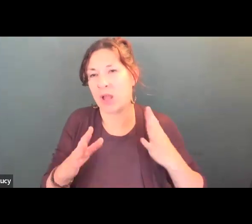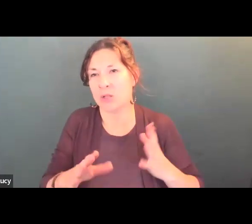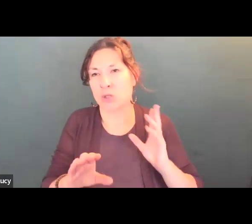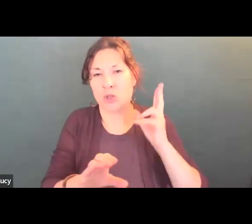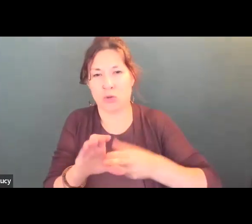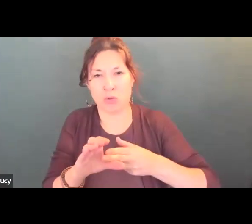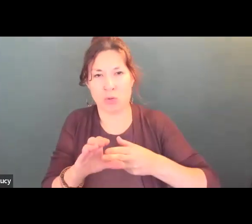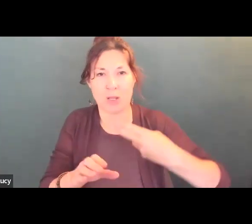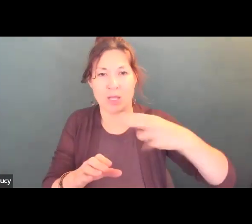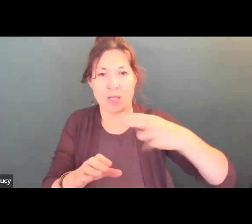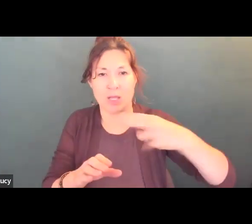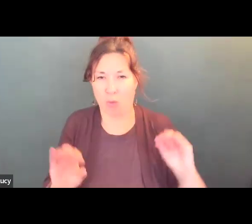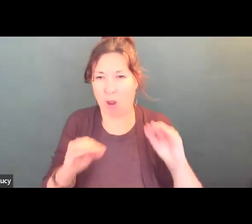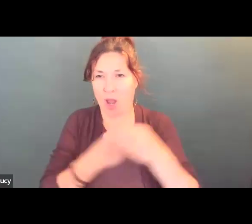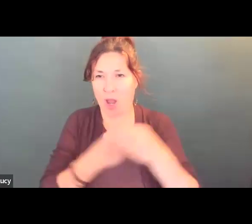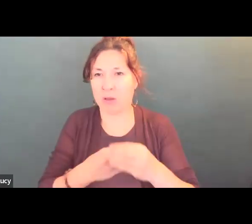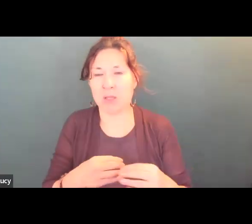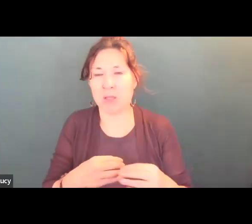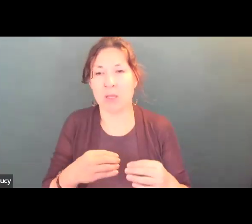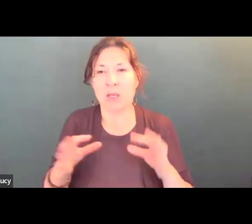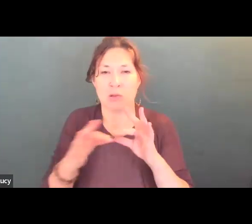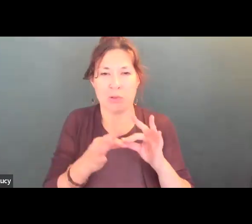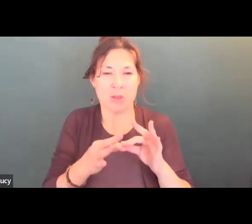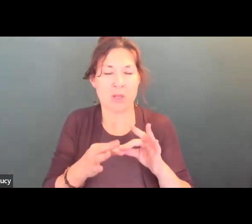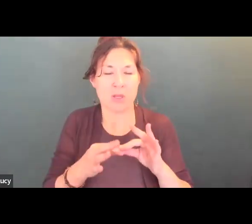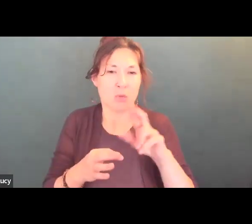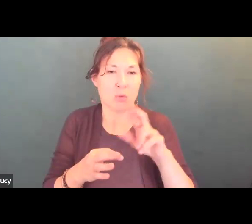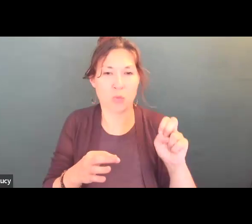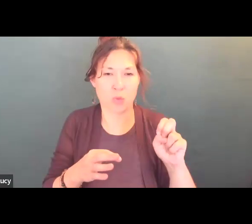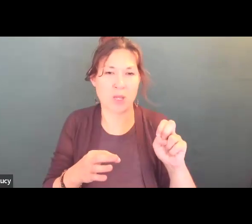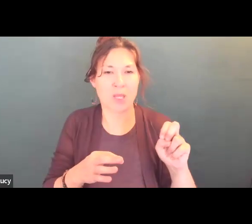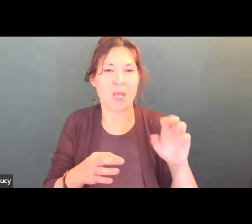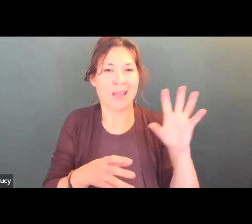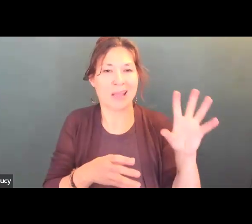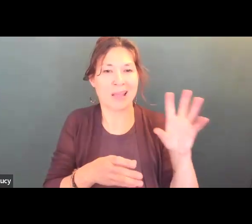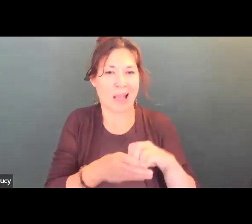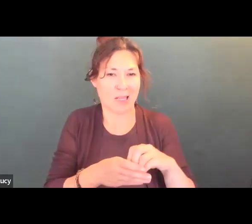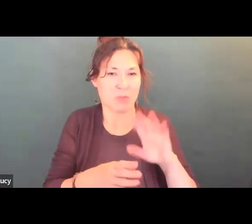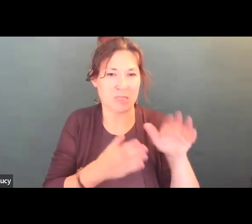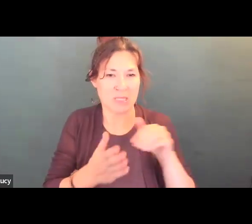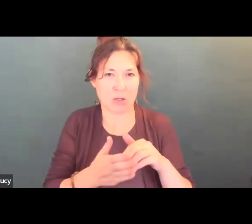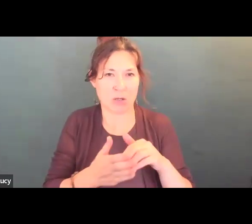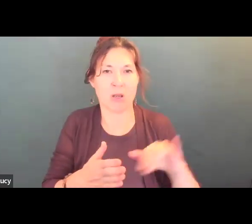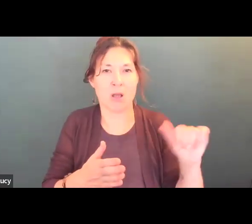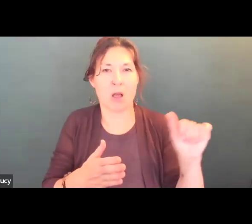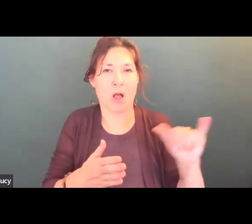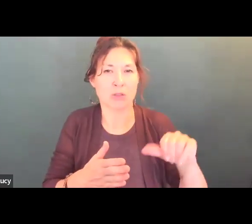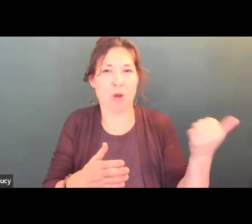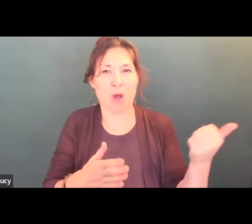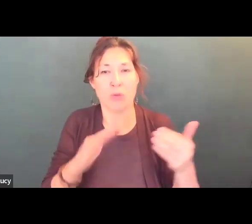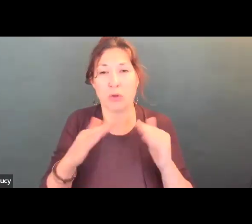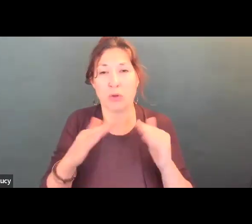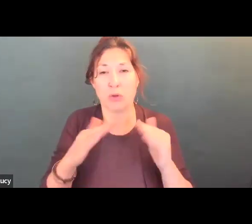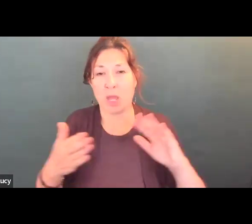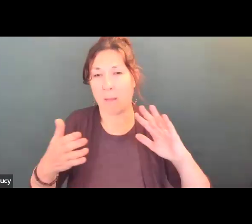office in conjunction with the Re-Engagement Center and other community partners, and they canvassed the Dorchester, Roxbury, and